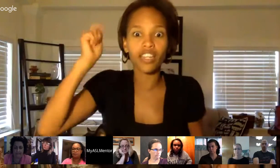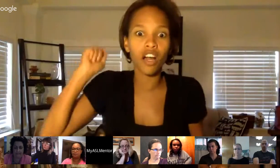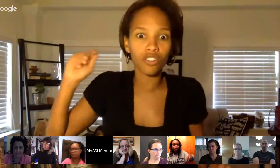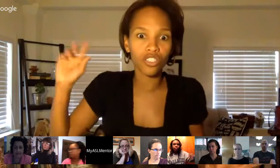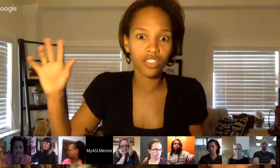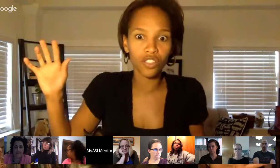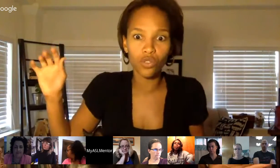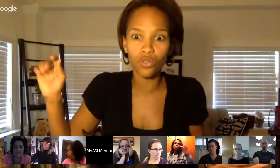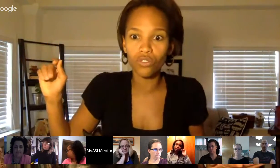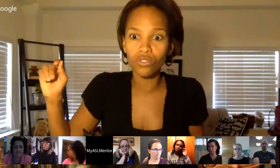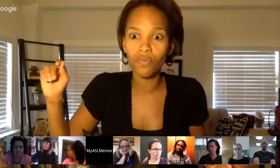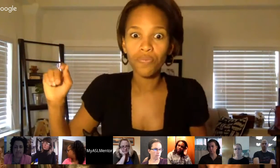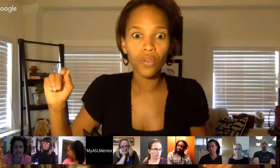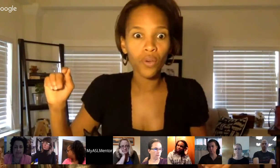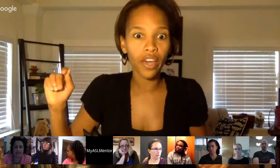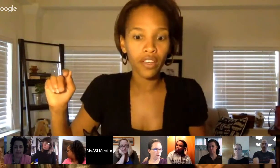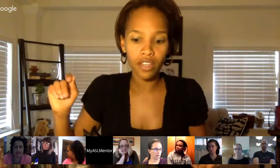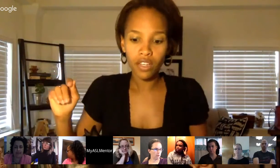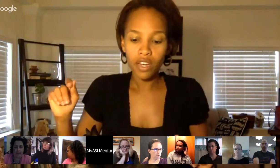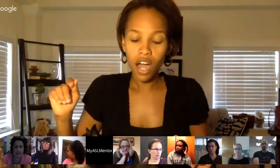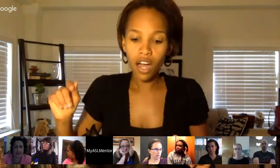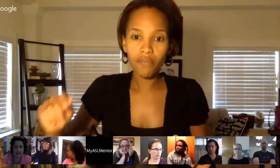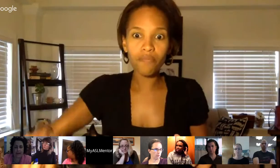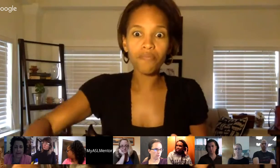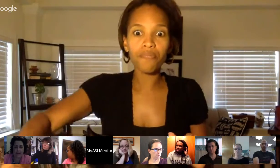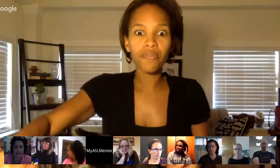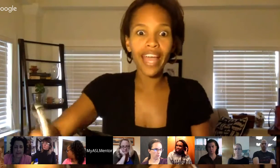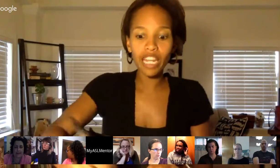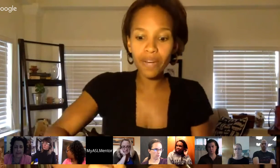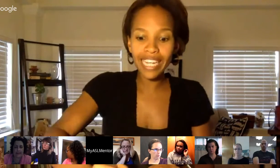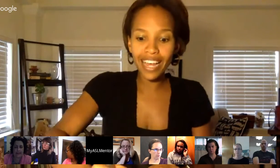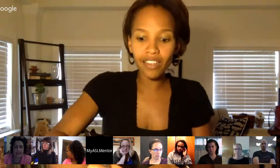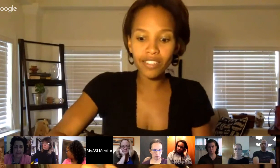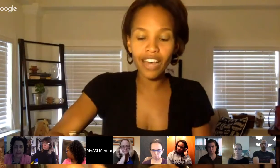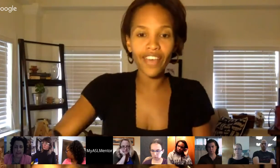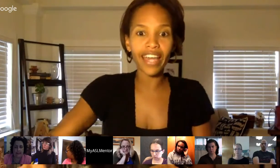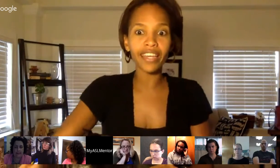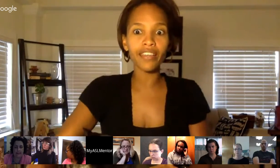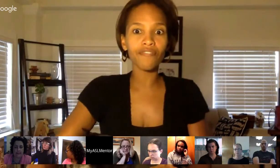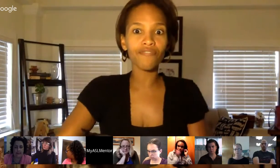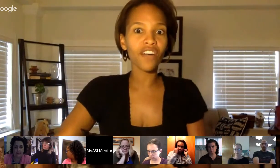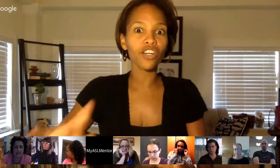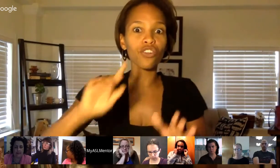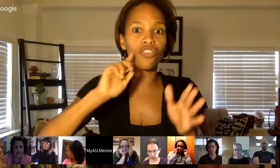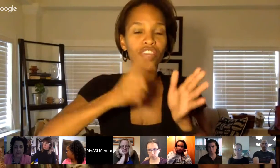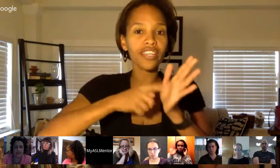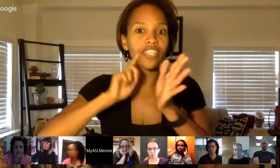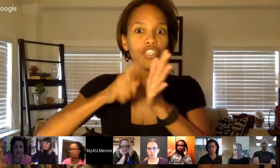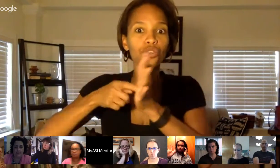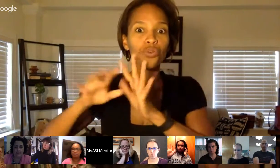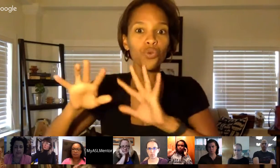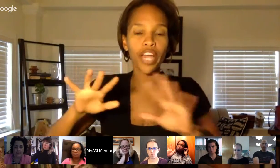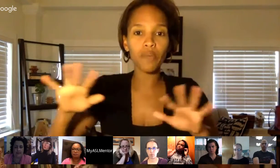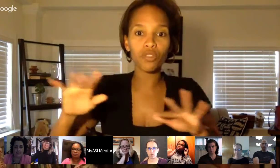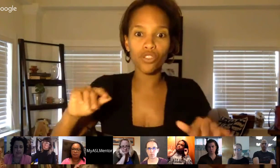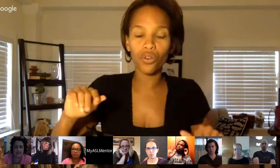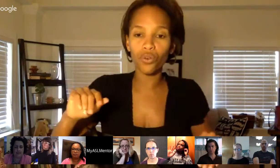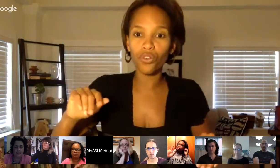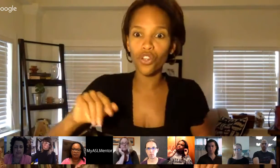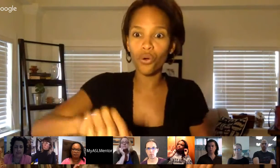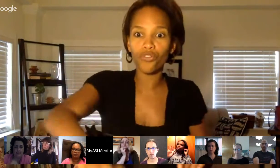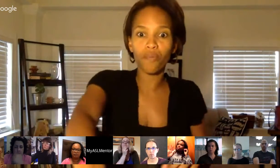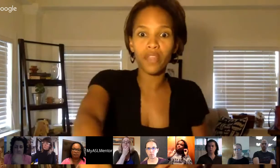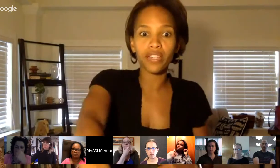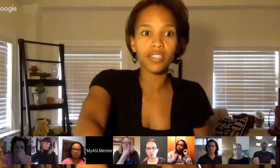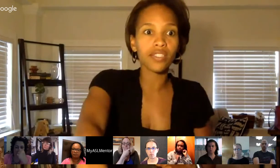and acknowledge individuals, okay? Anybody else have any final things that you were able